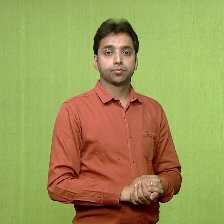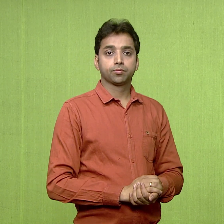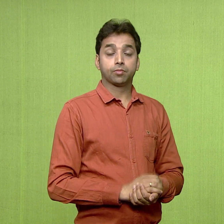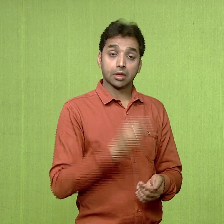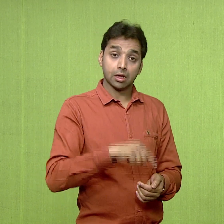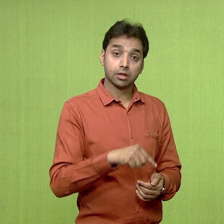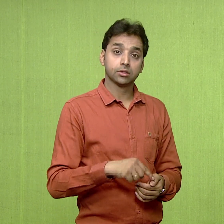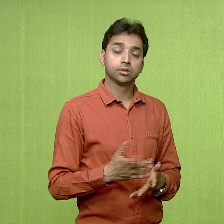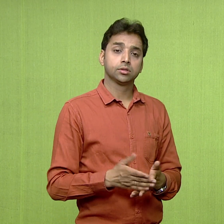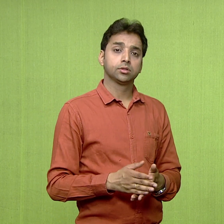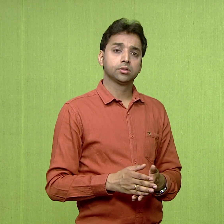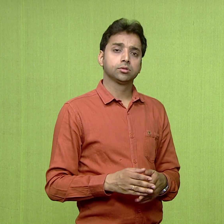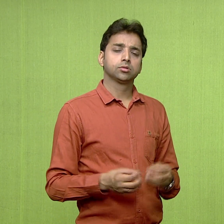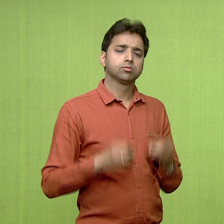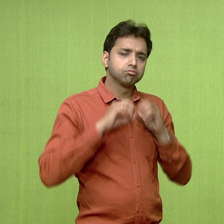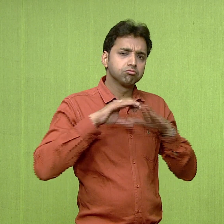This led to the formation of guilds.